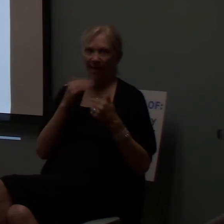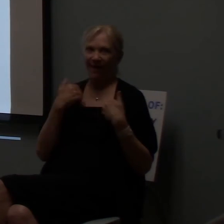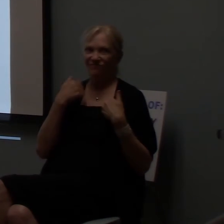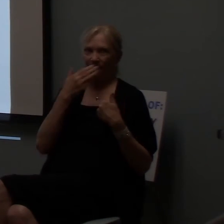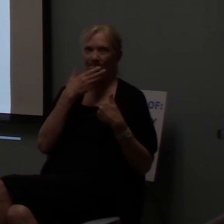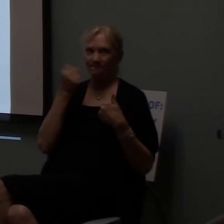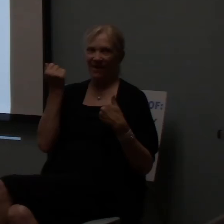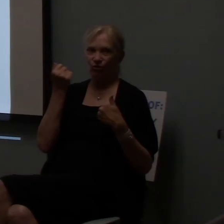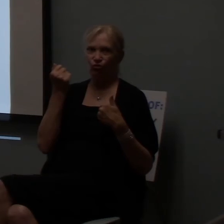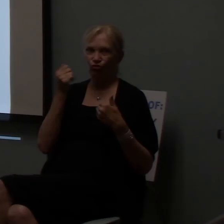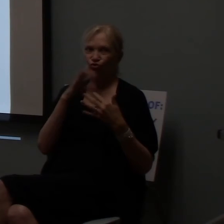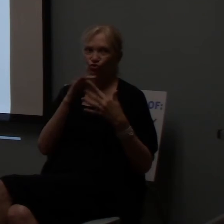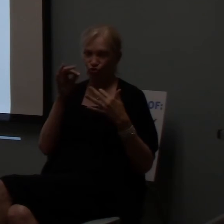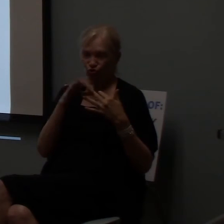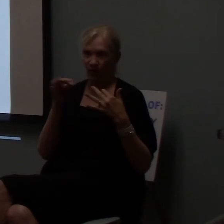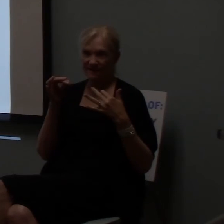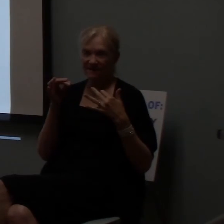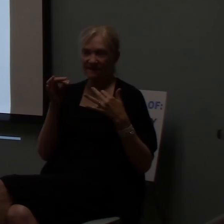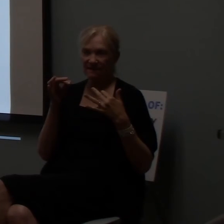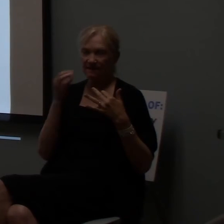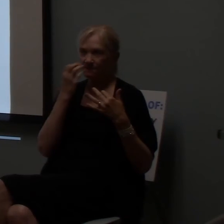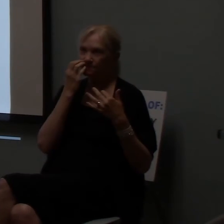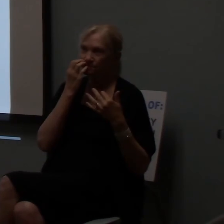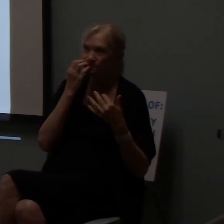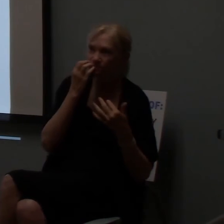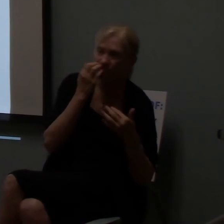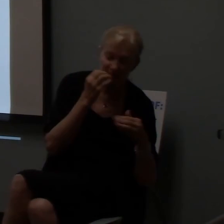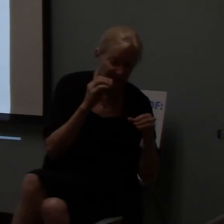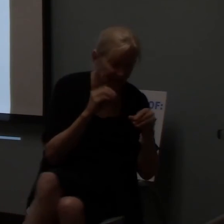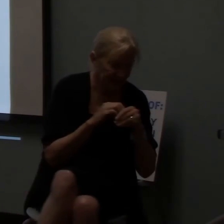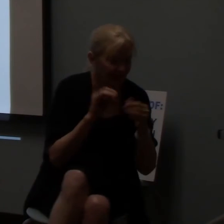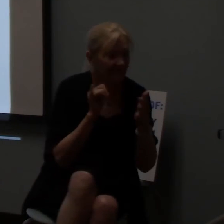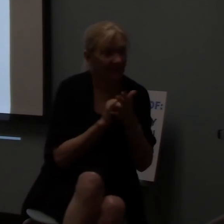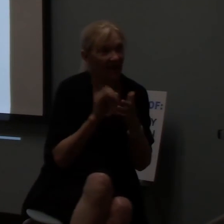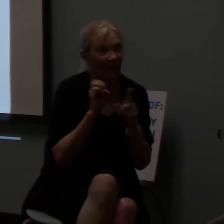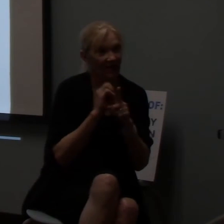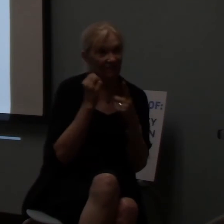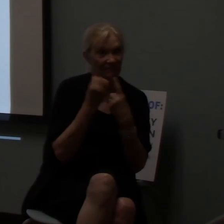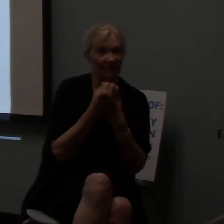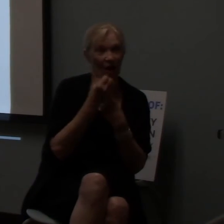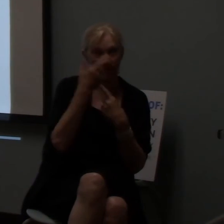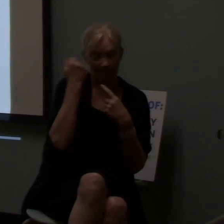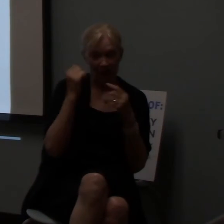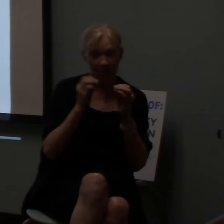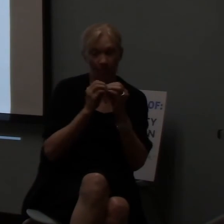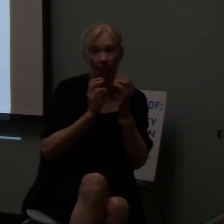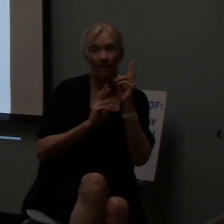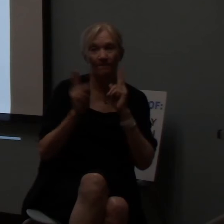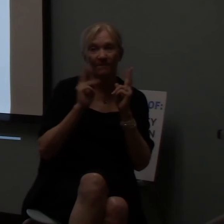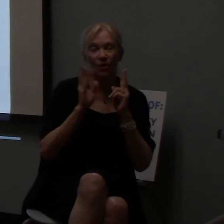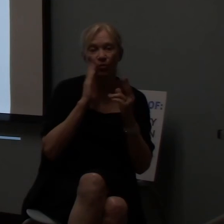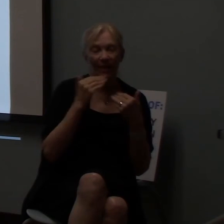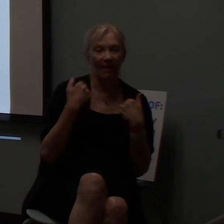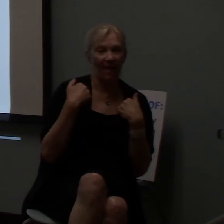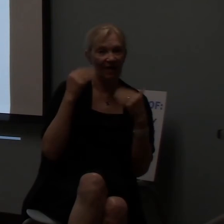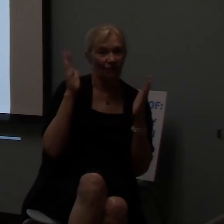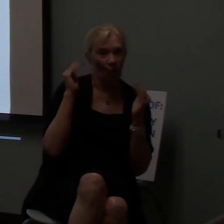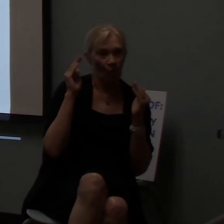good quality candidates in that environment, because more people will have hope that they can